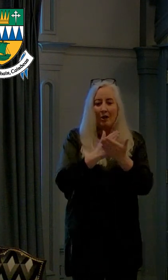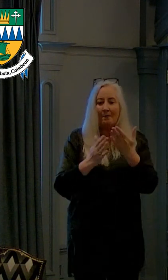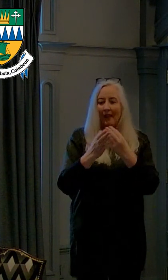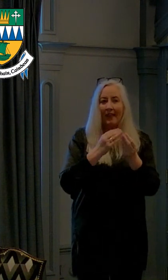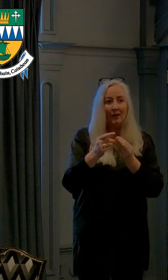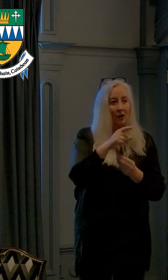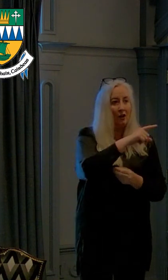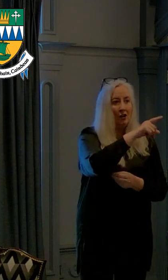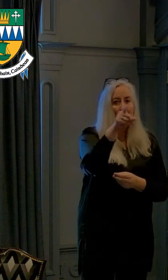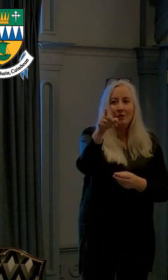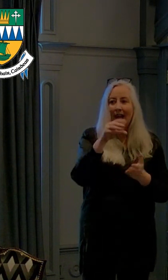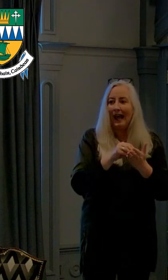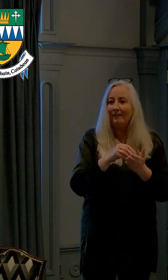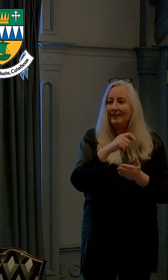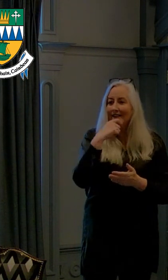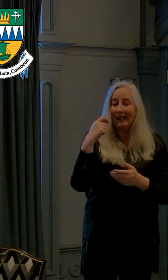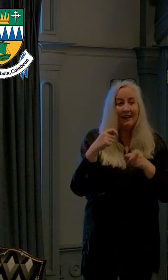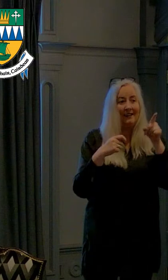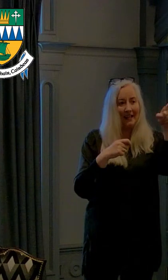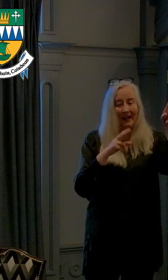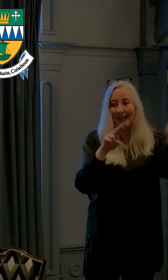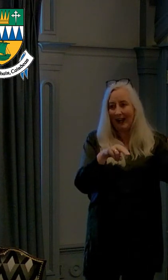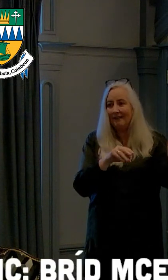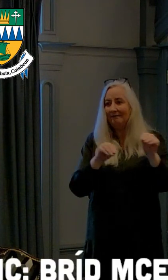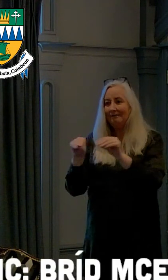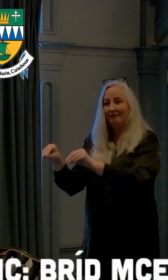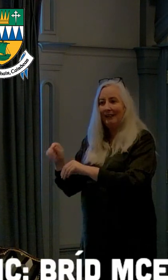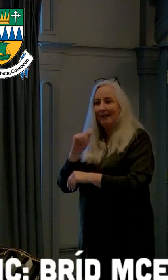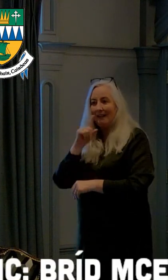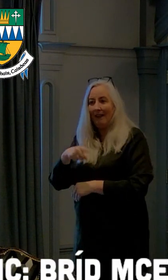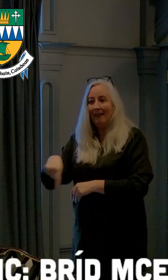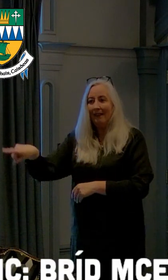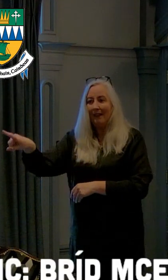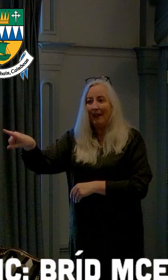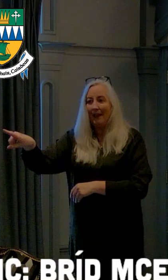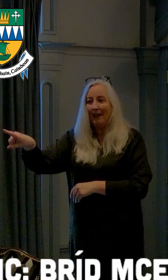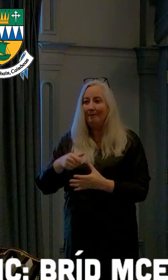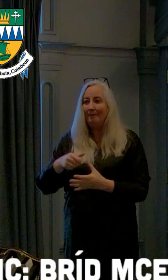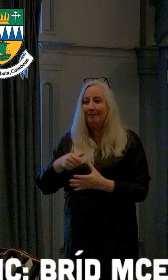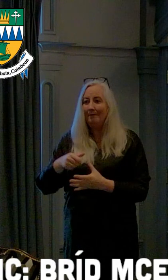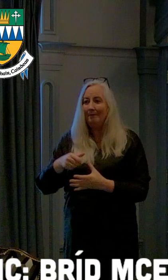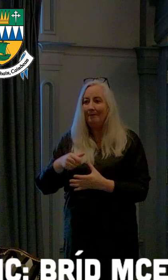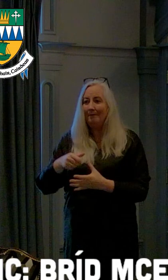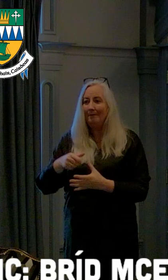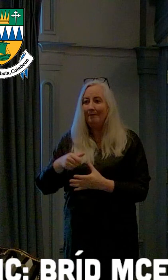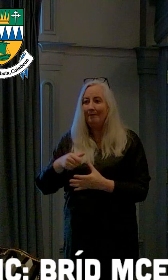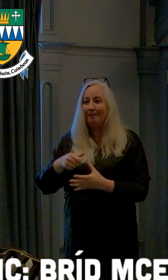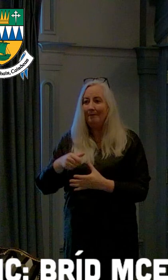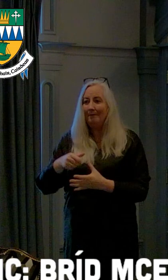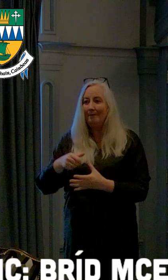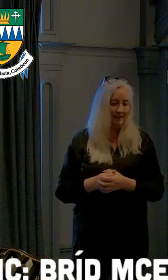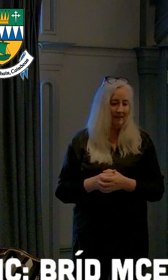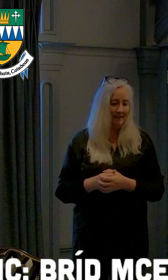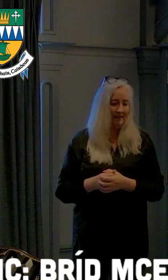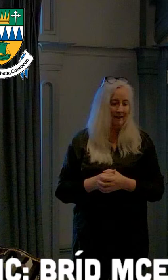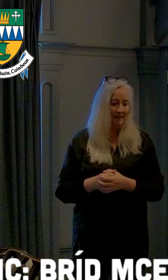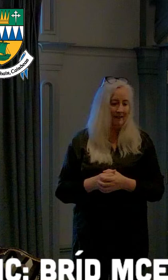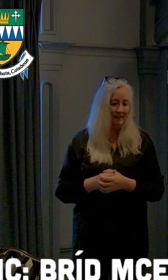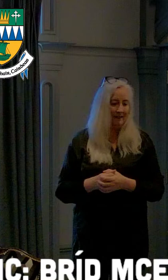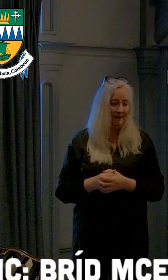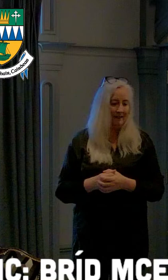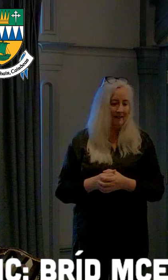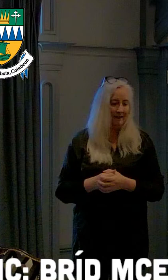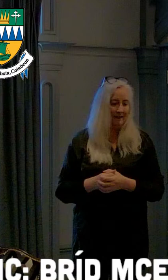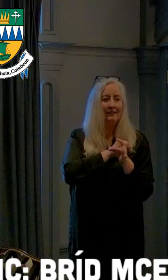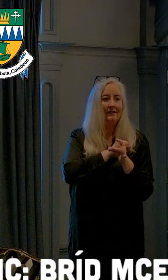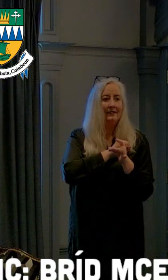that maybe might inform a discussion around different initiatives and interventions that could be looked at in terms of, I suppose, ensuring that we have